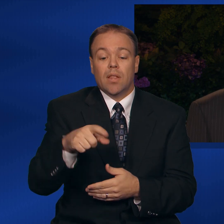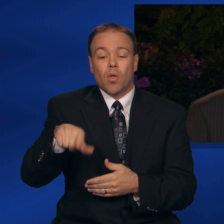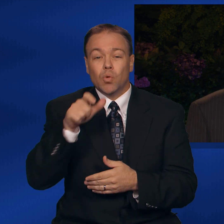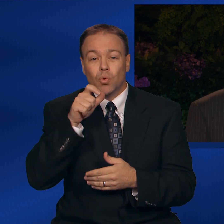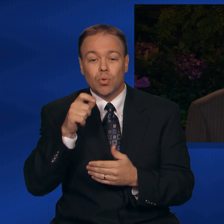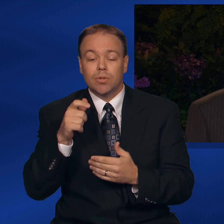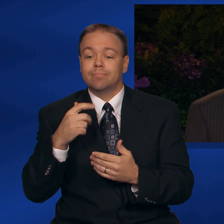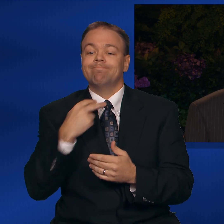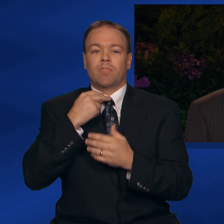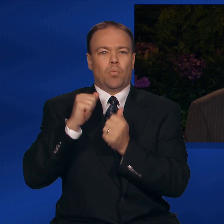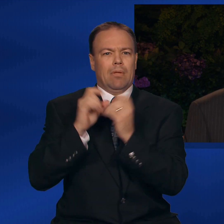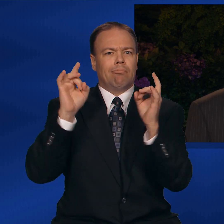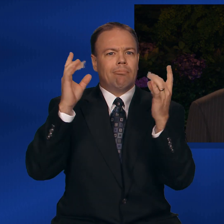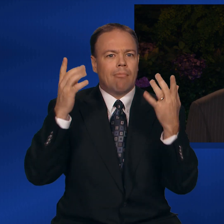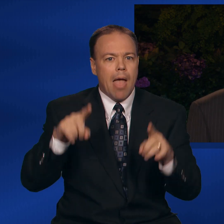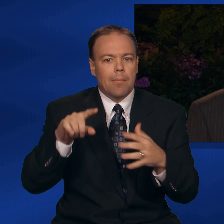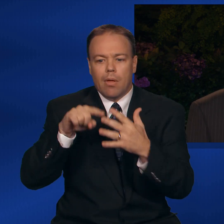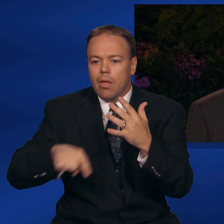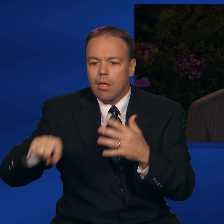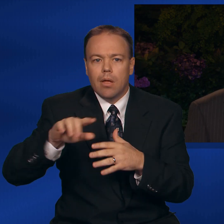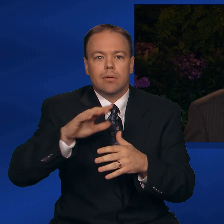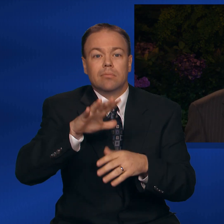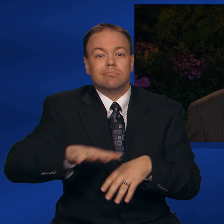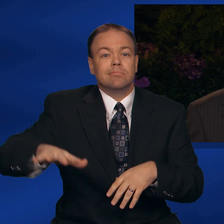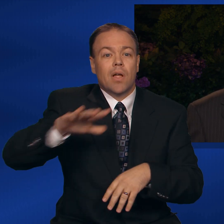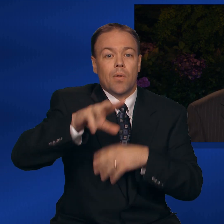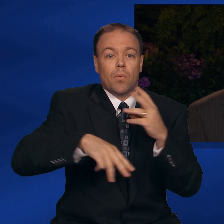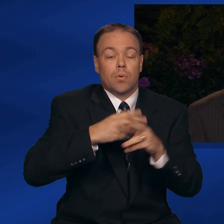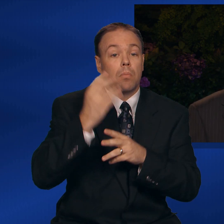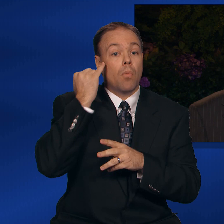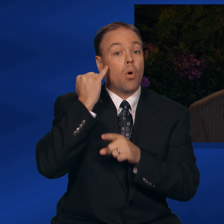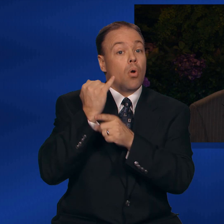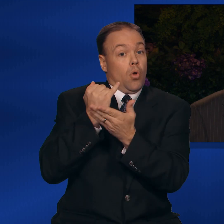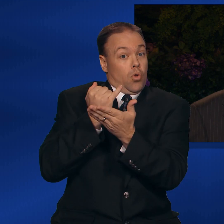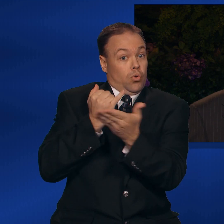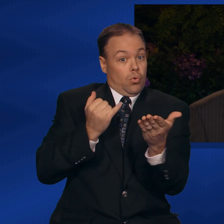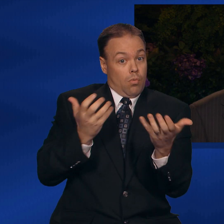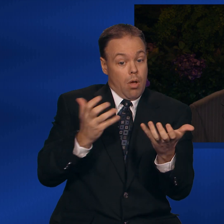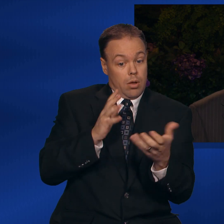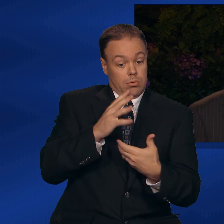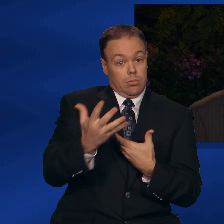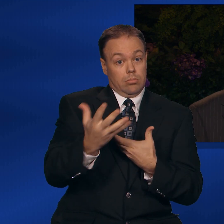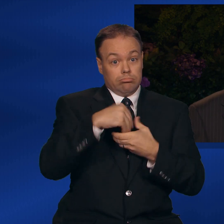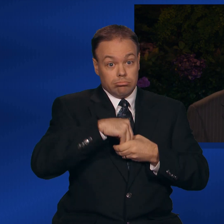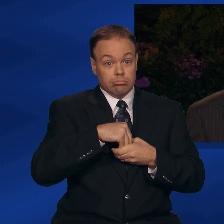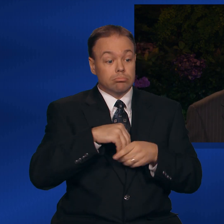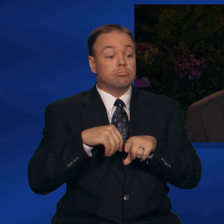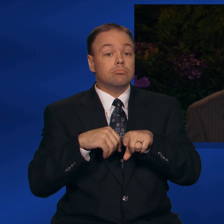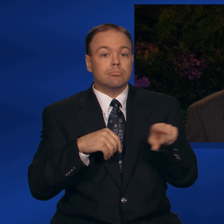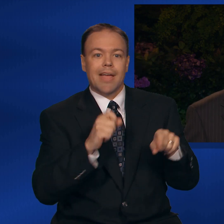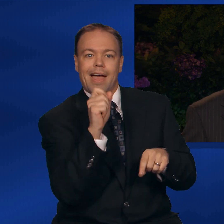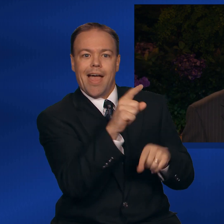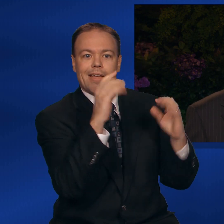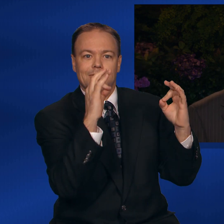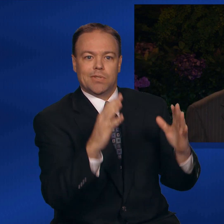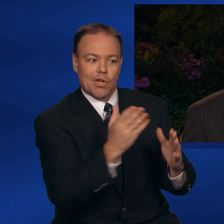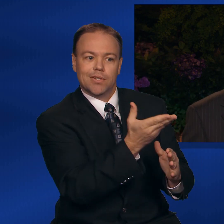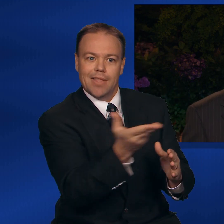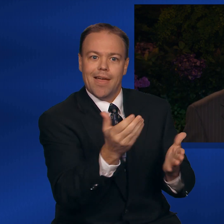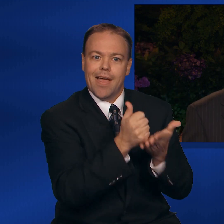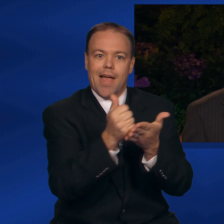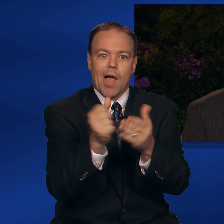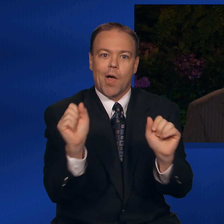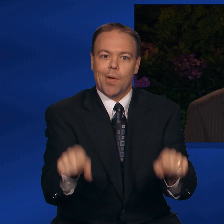victims of disaster anywhere in the world. If you want to participate, ask the missionaries. They can help